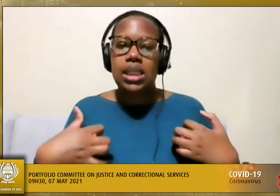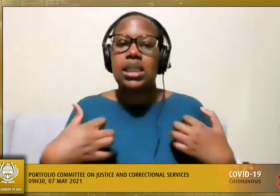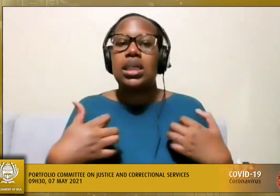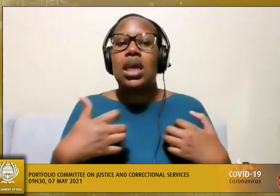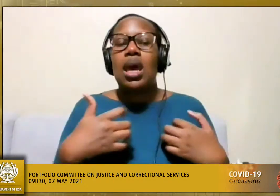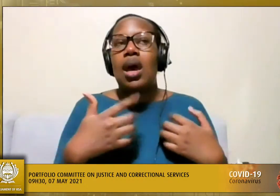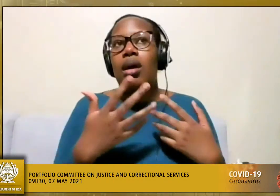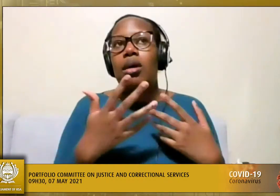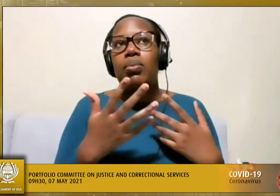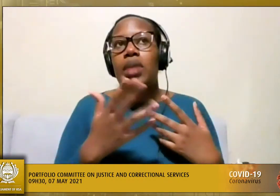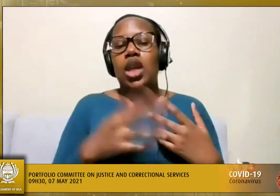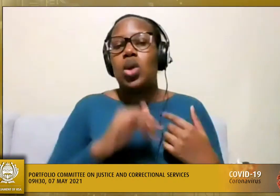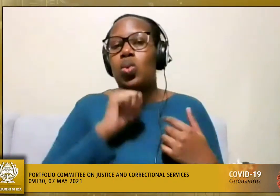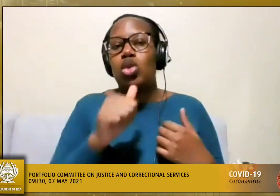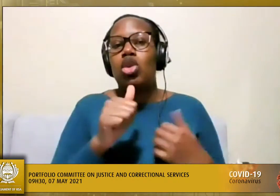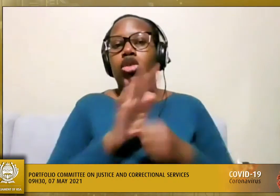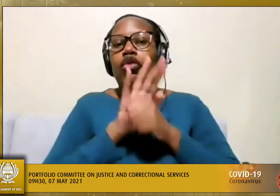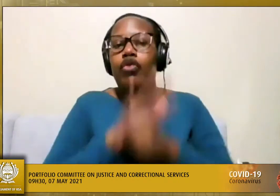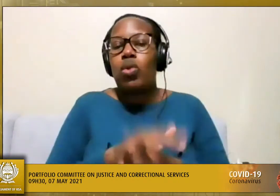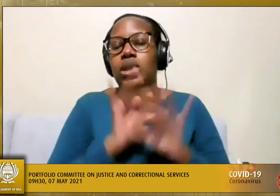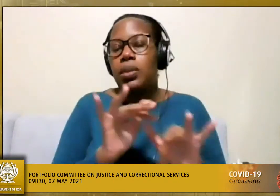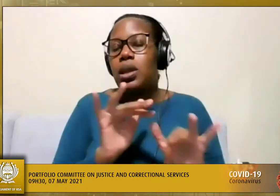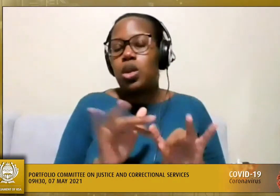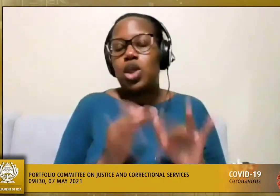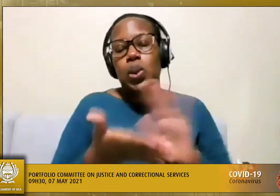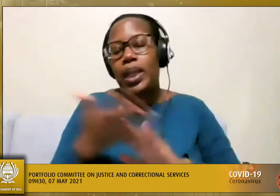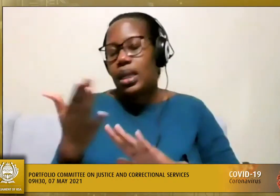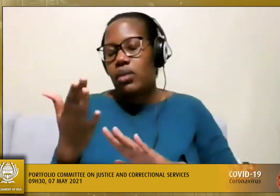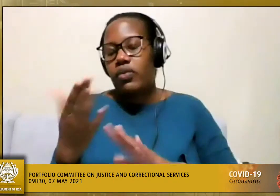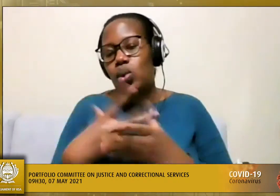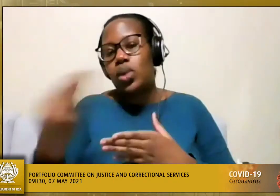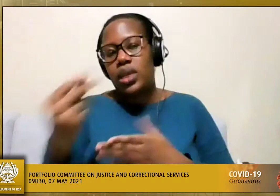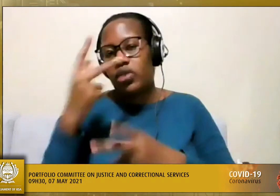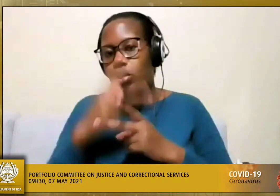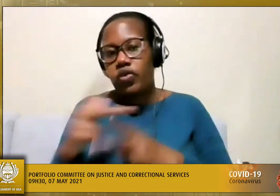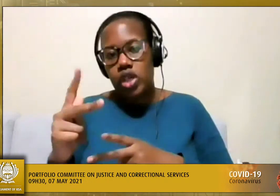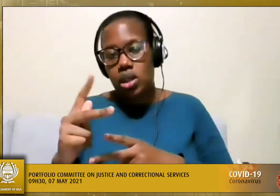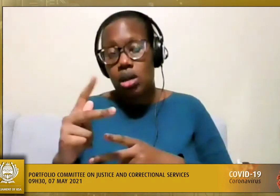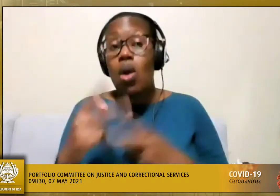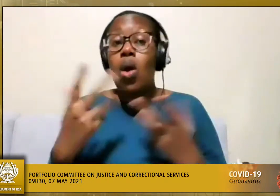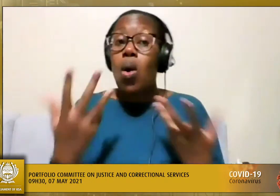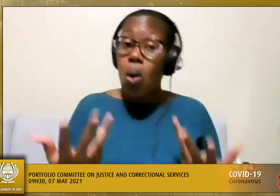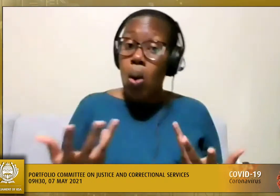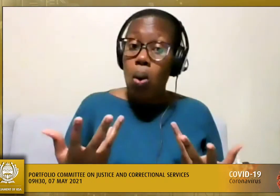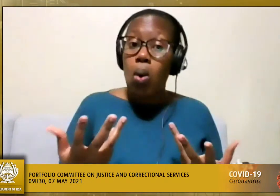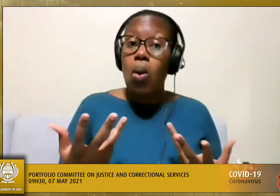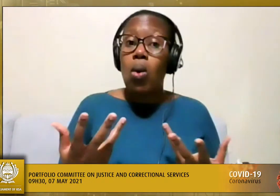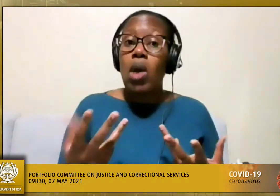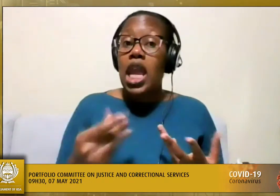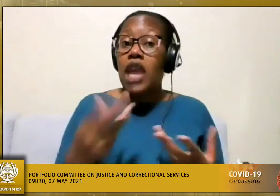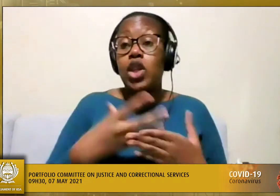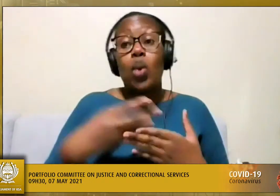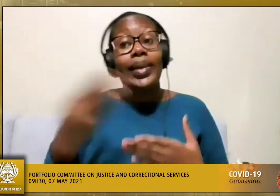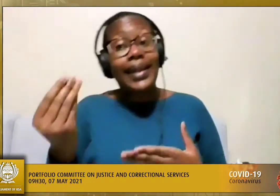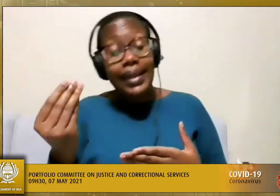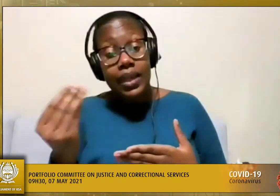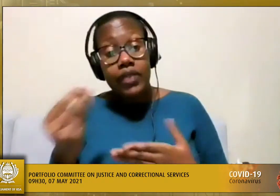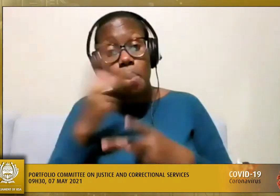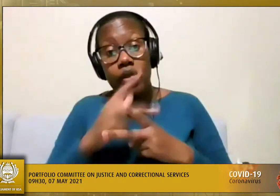not forced people to leave the profession or if they don't live they they